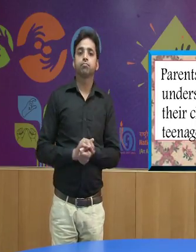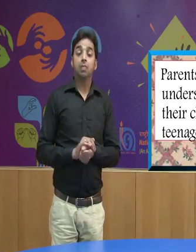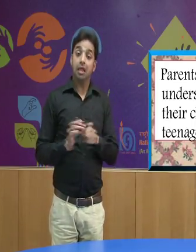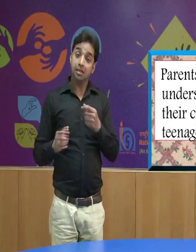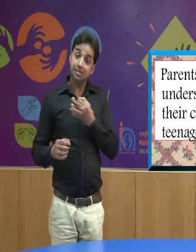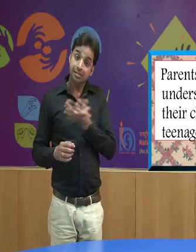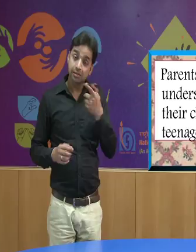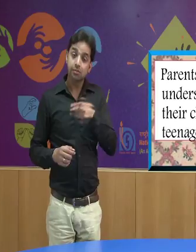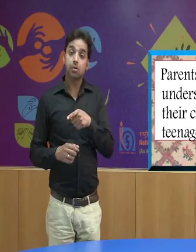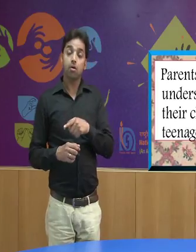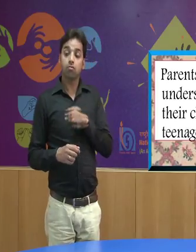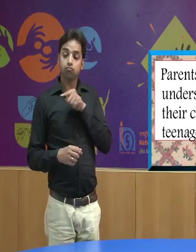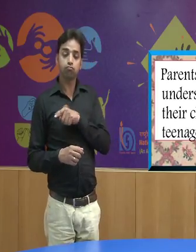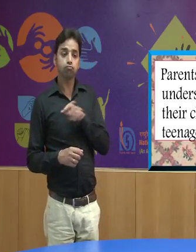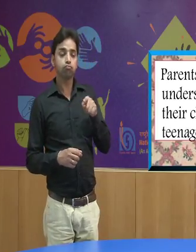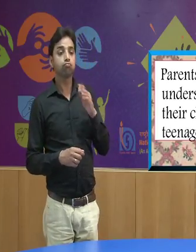especially when they are teenagers.